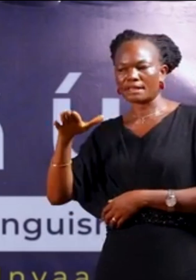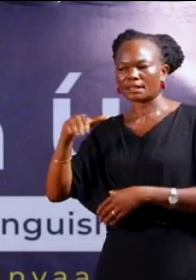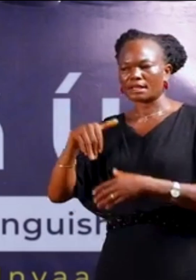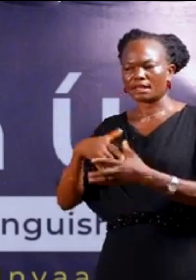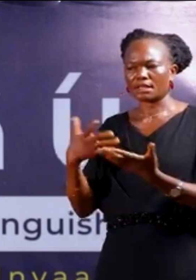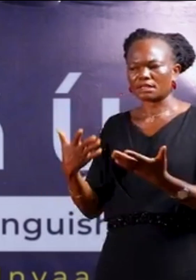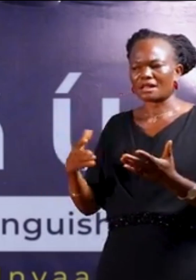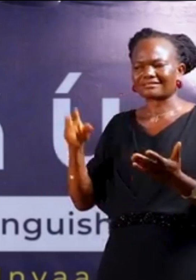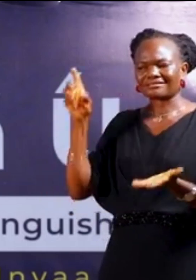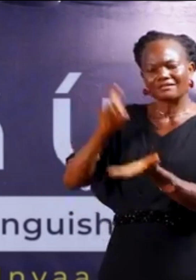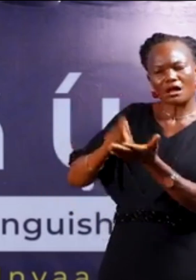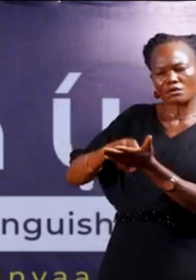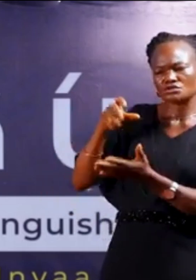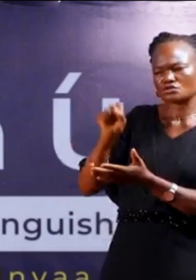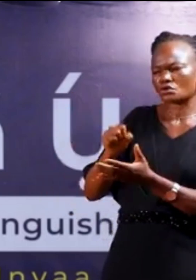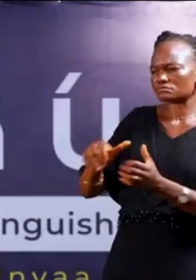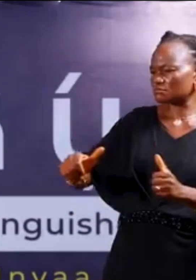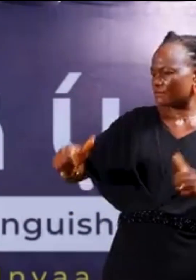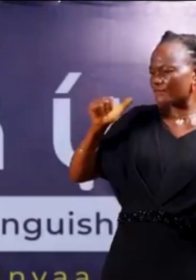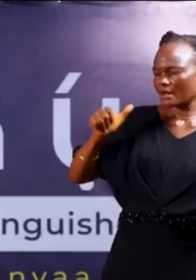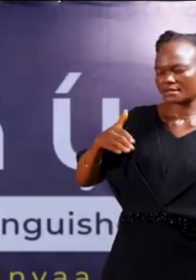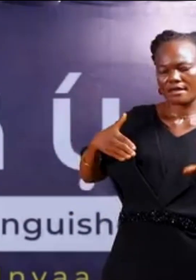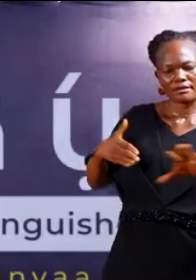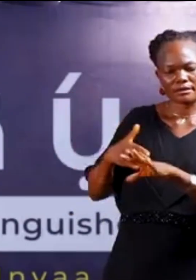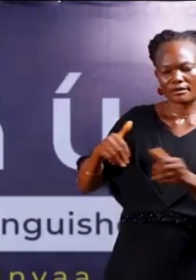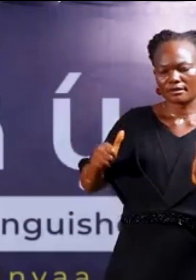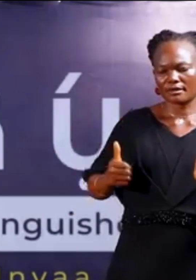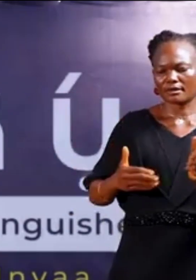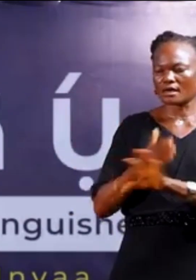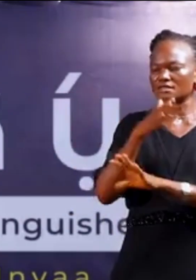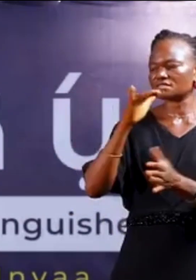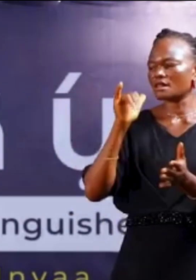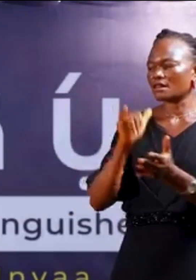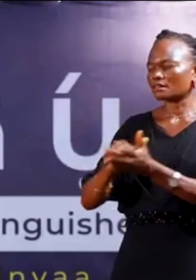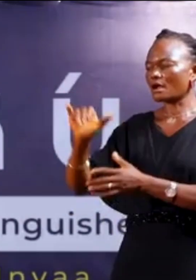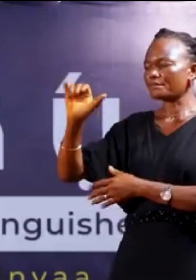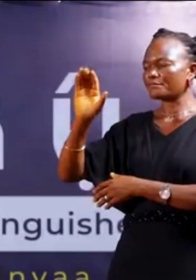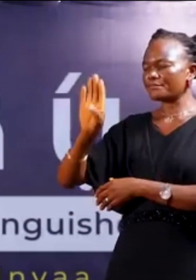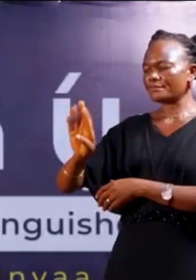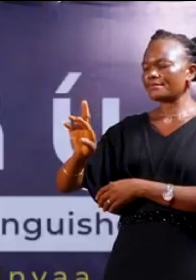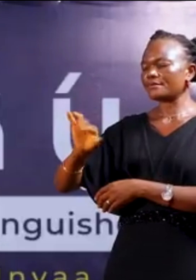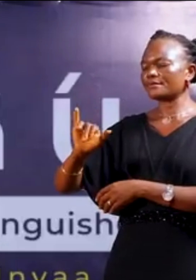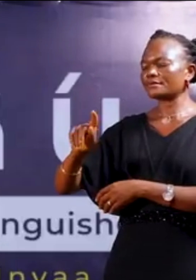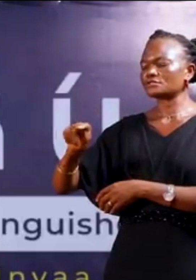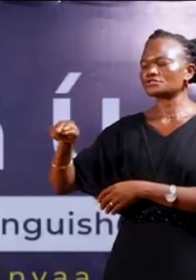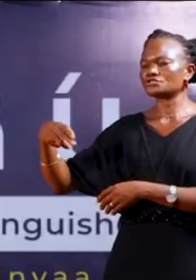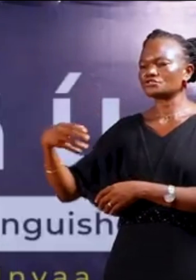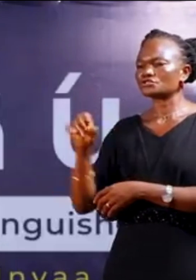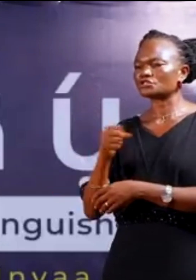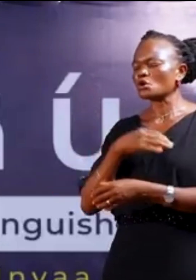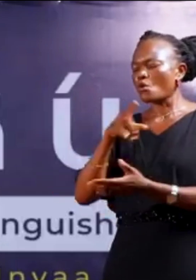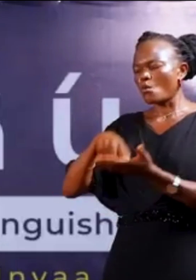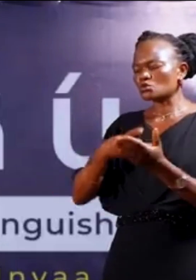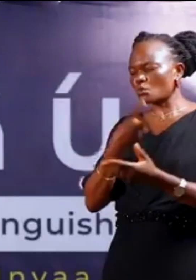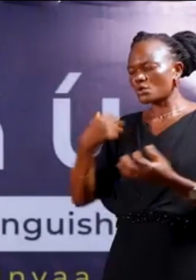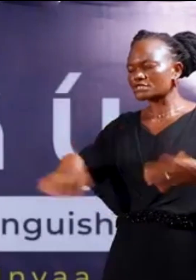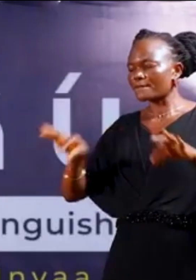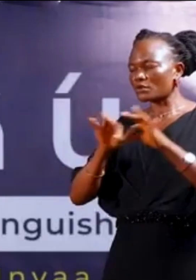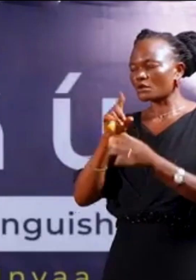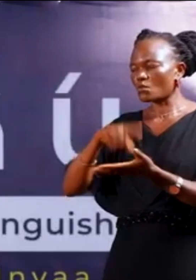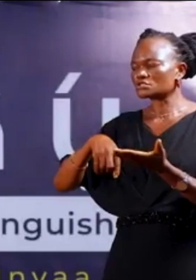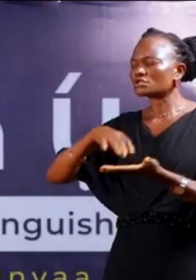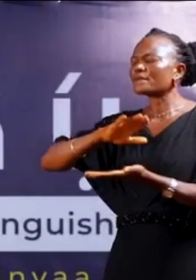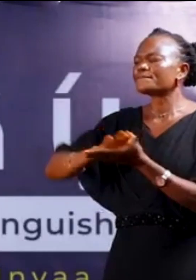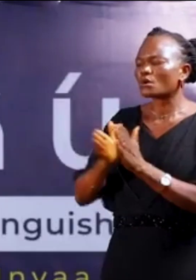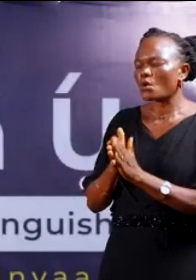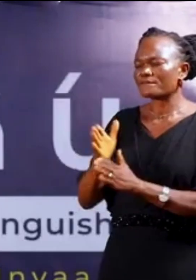their thousands, rebelled against the British. What is important is not that they rebelled. What is important is what became